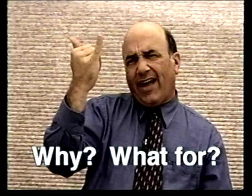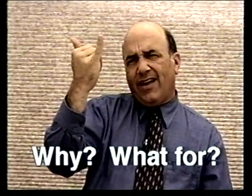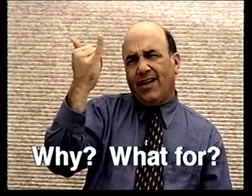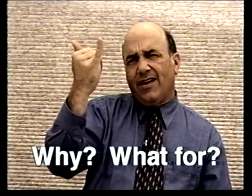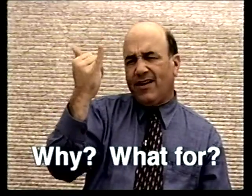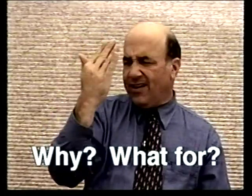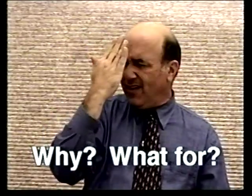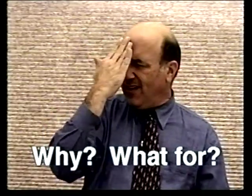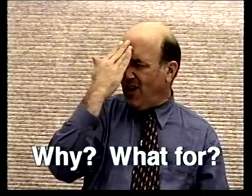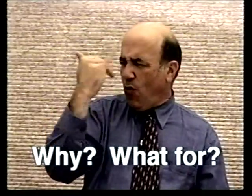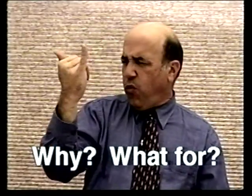Why?